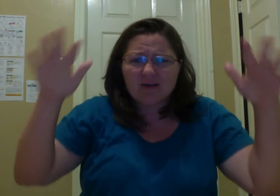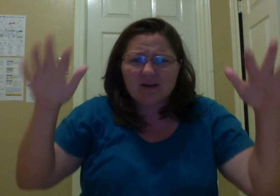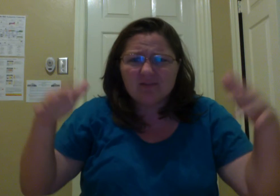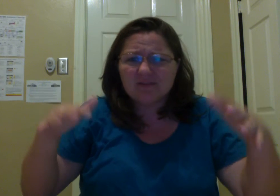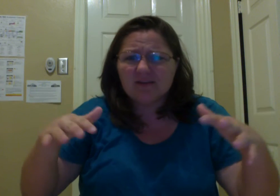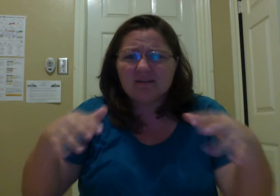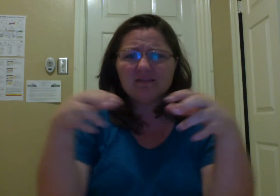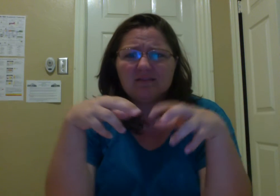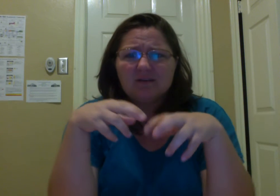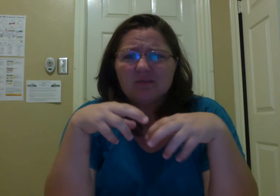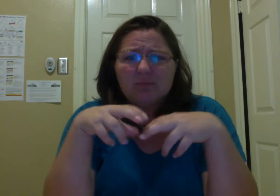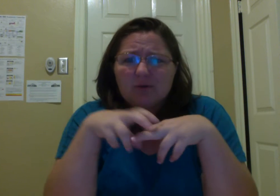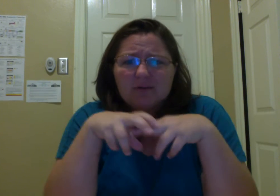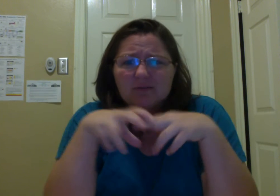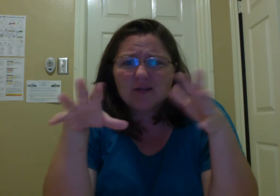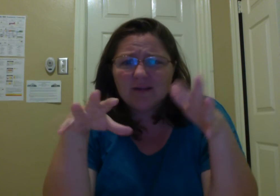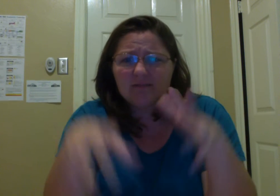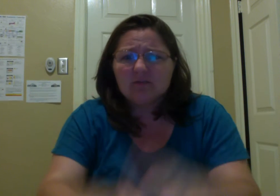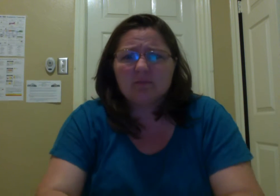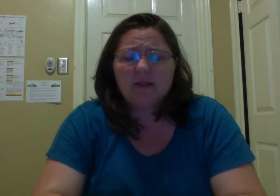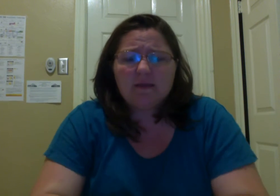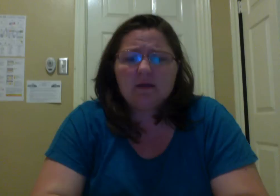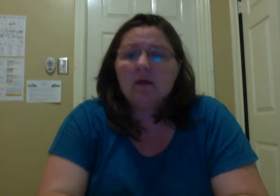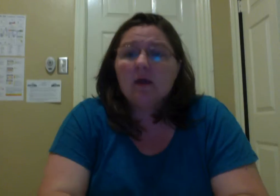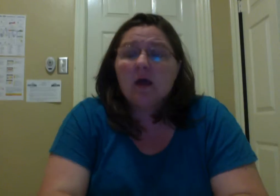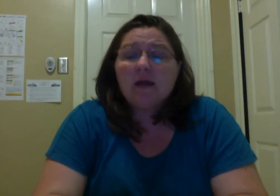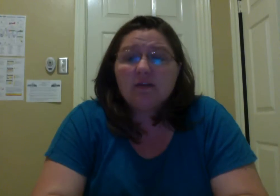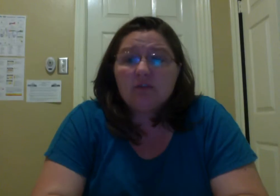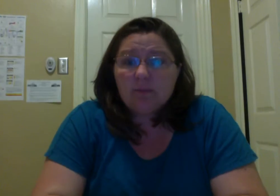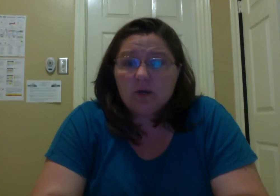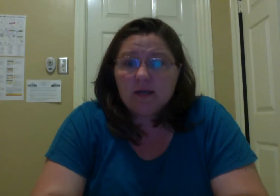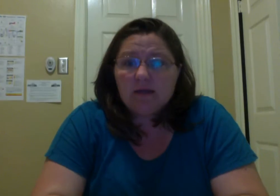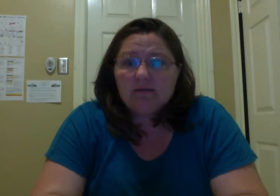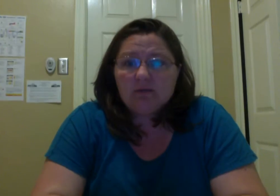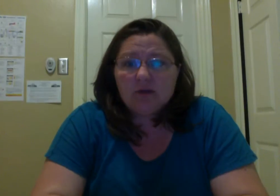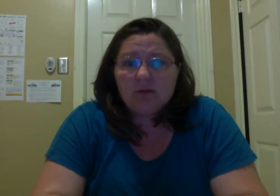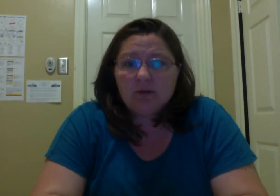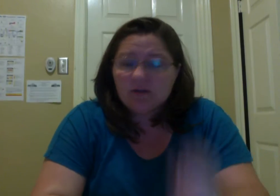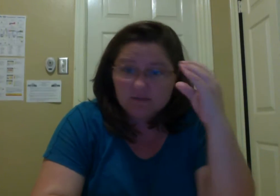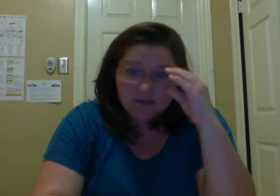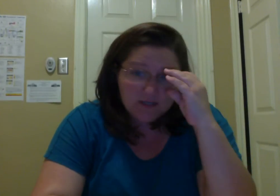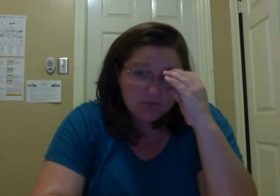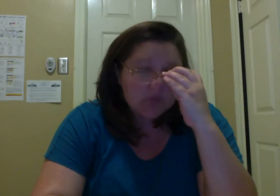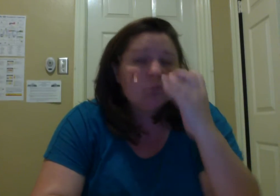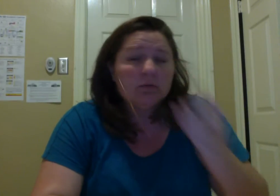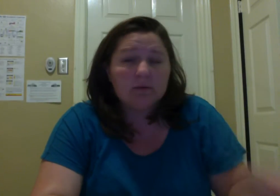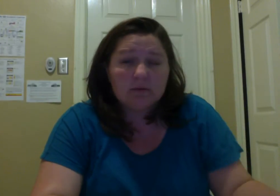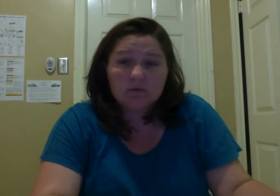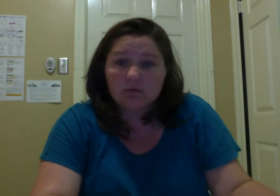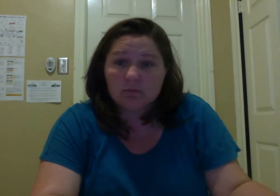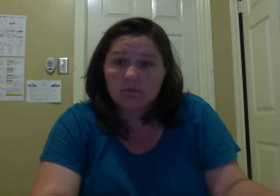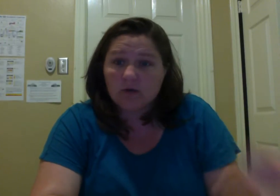around, and it's, the bird is learning a lesson or something like that. I didn't do that part yet. It's incredibly artistic, and I want to do a little bit of research before I do